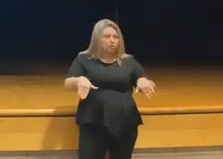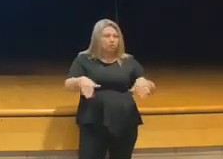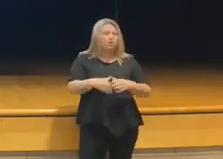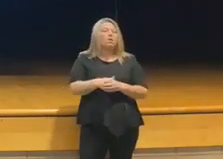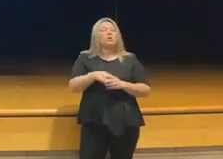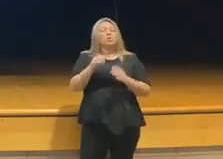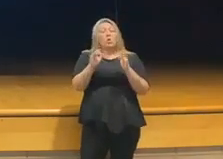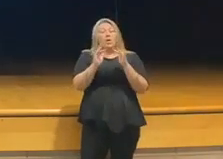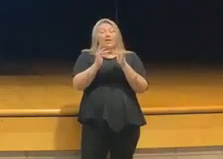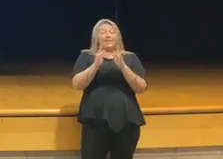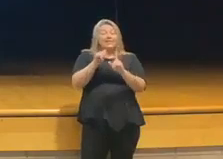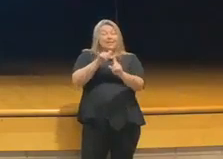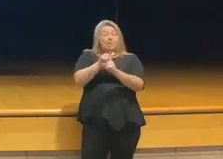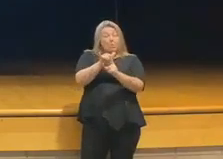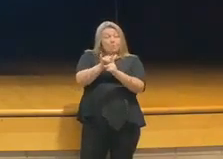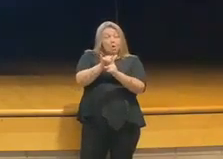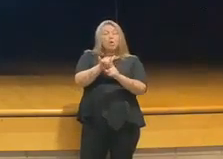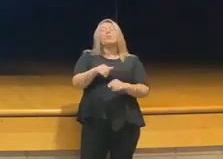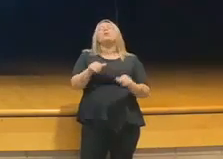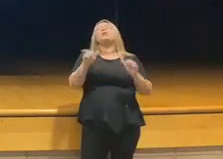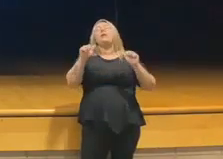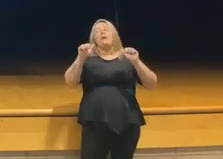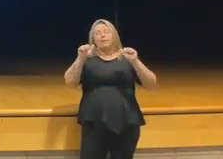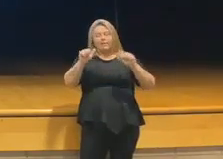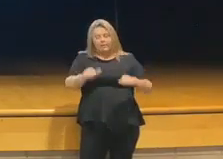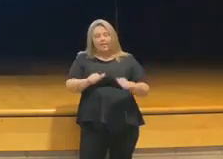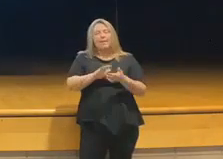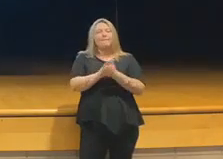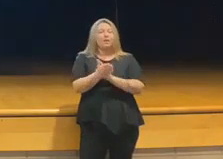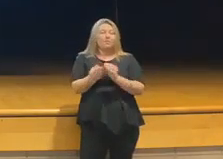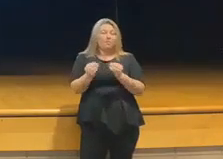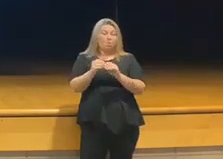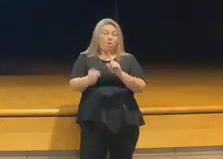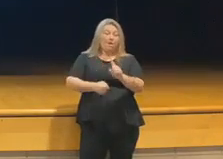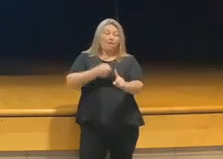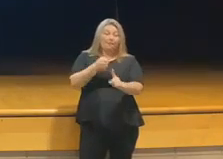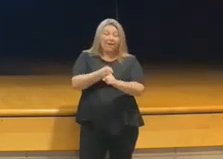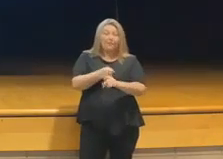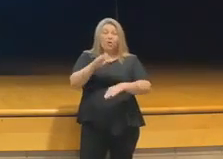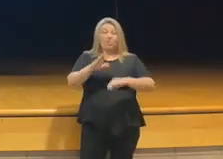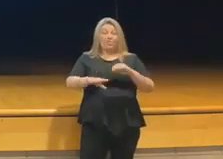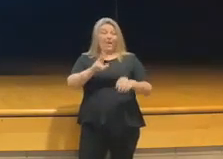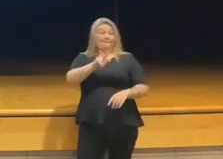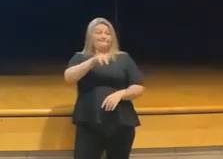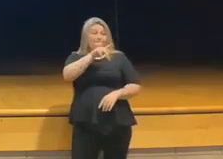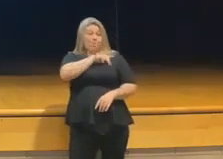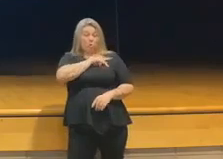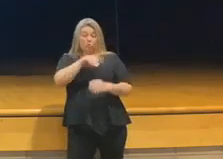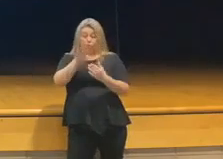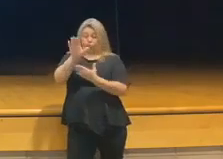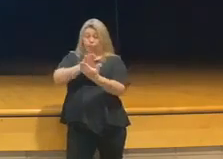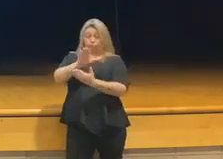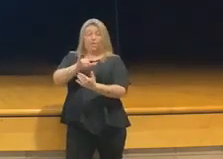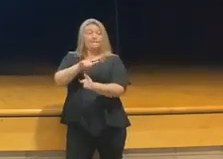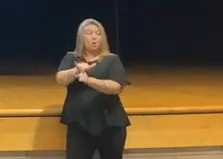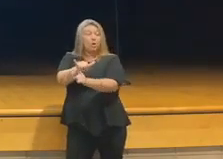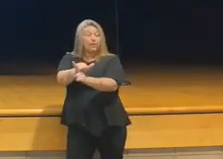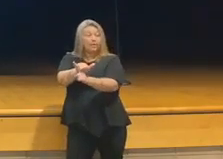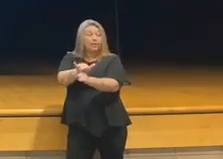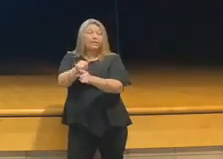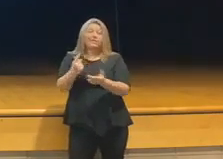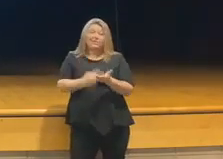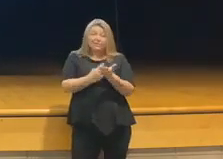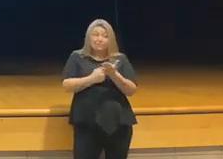cyberbullying can be as impactful or more than in-person bullying. I would say in some ways the risks are even greater because